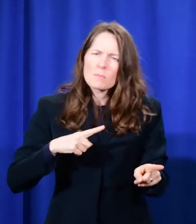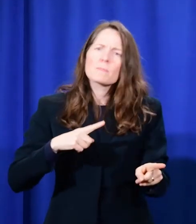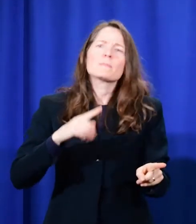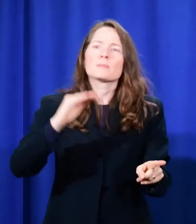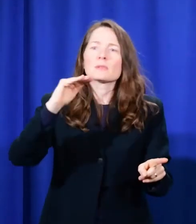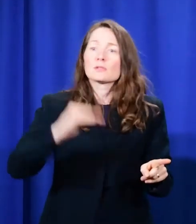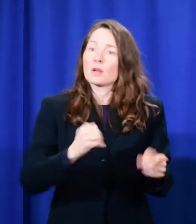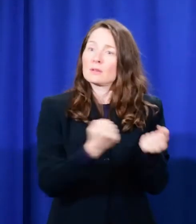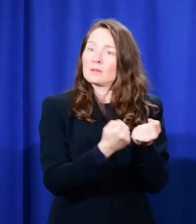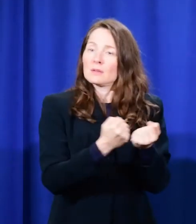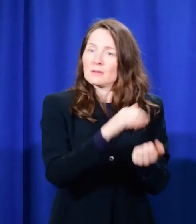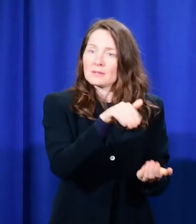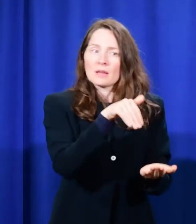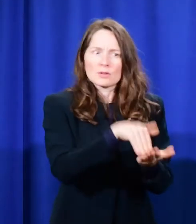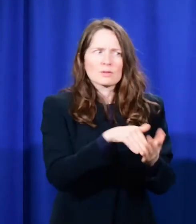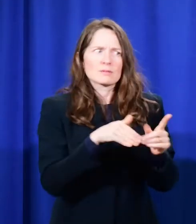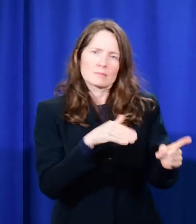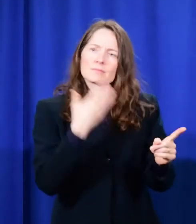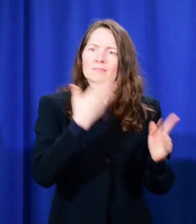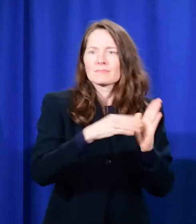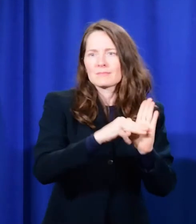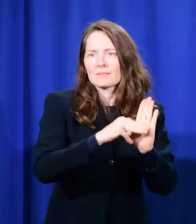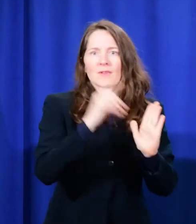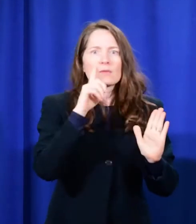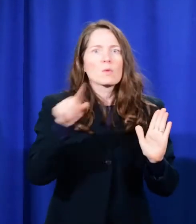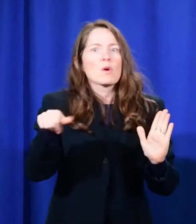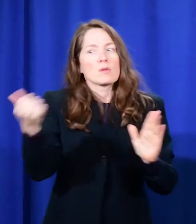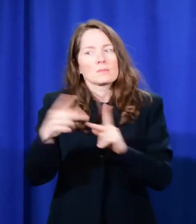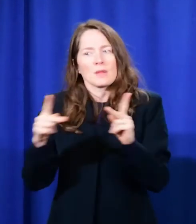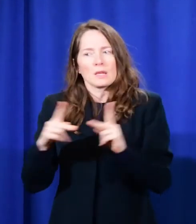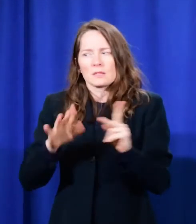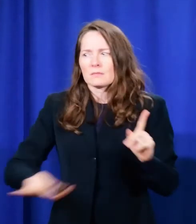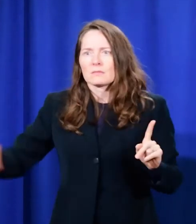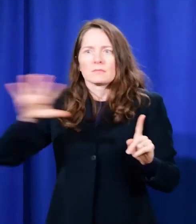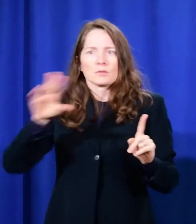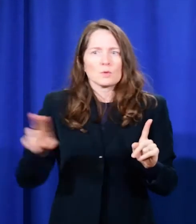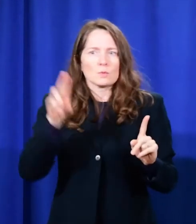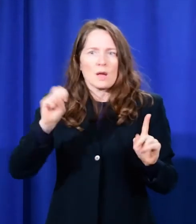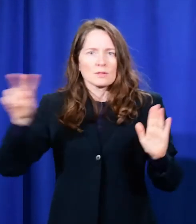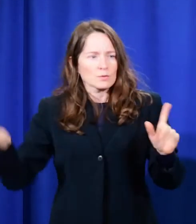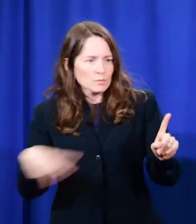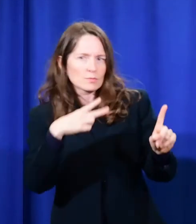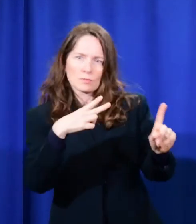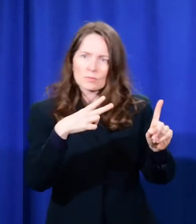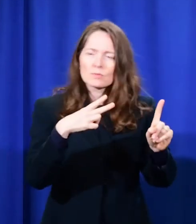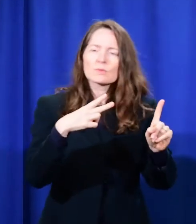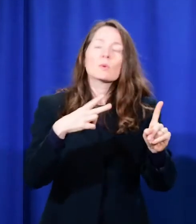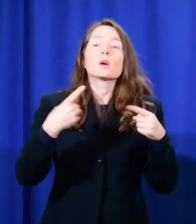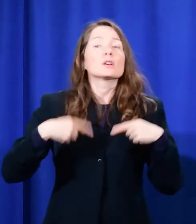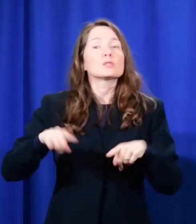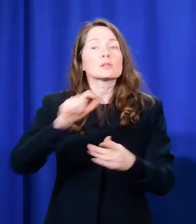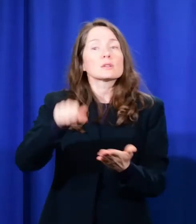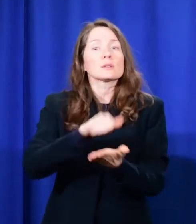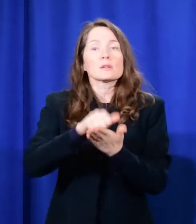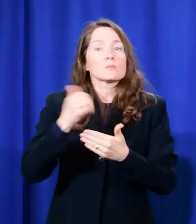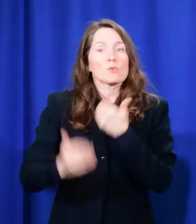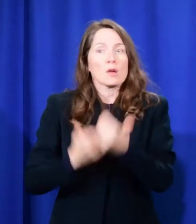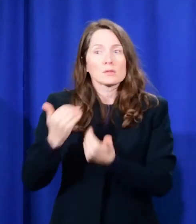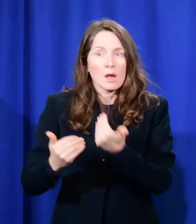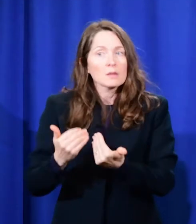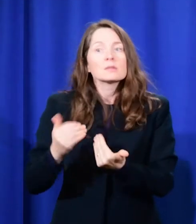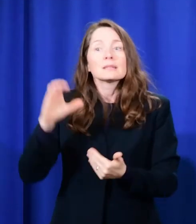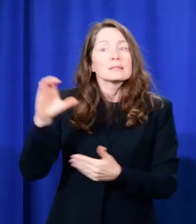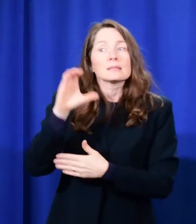country. During the reaccreditation process, the assessors made clear that our CAC was one of the top in the entire